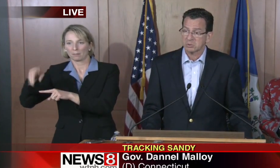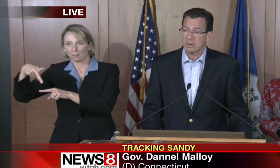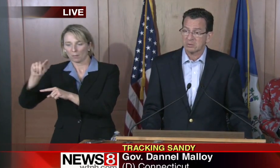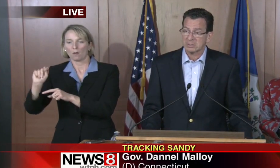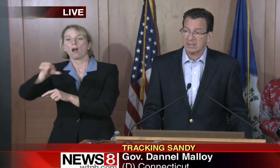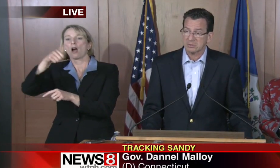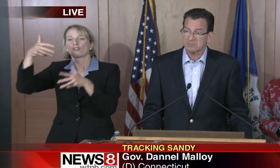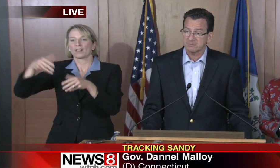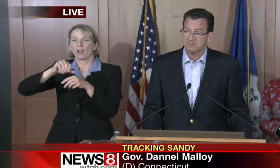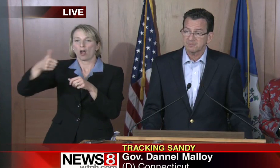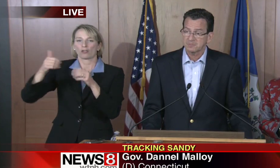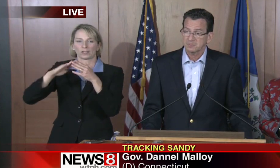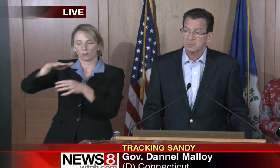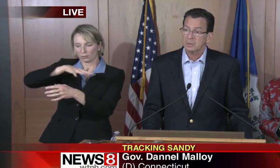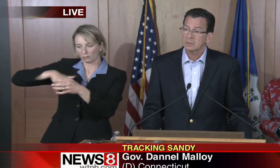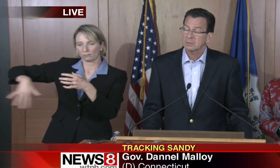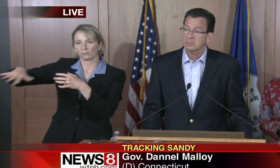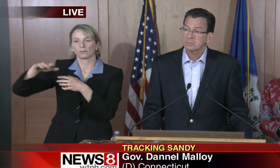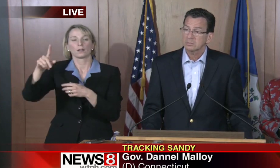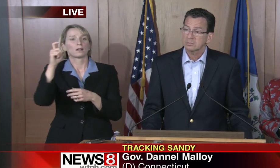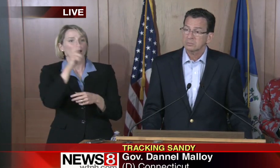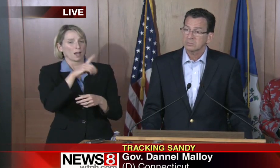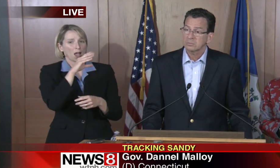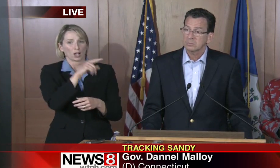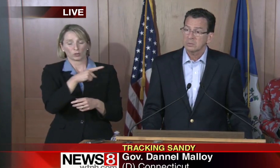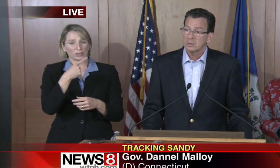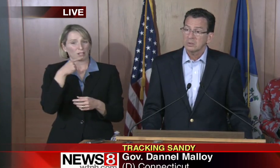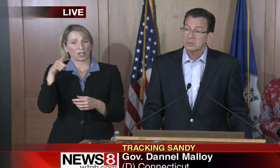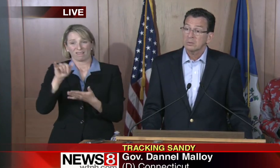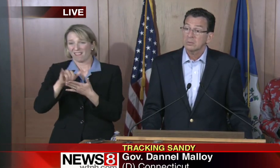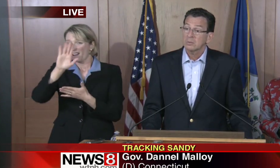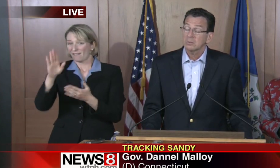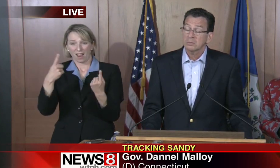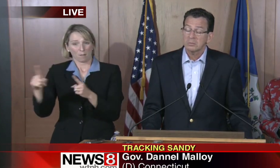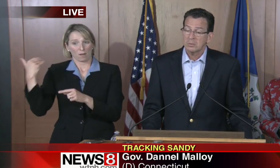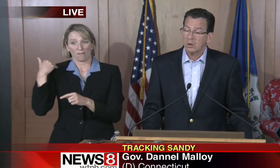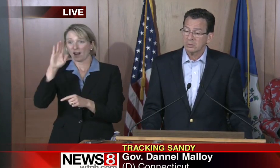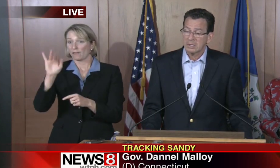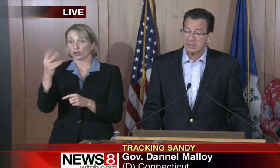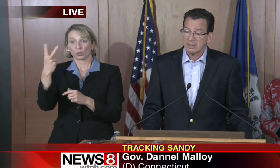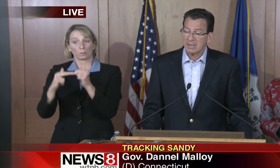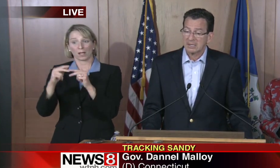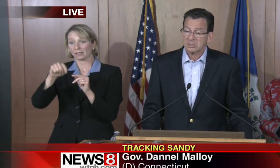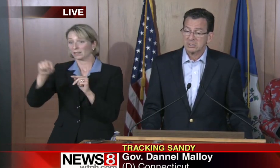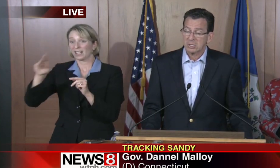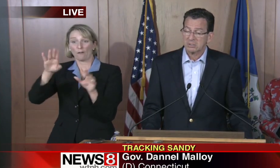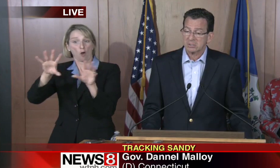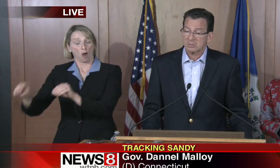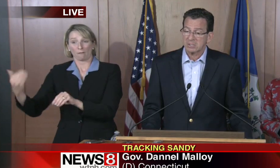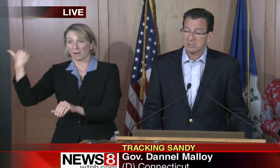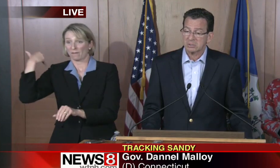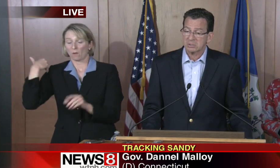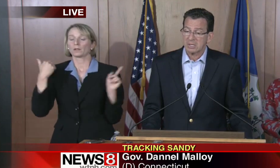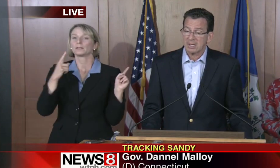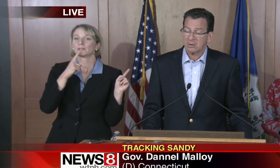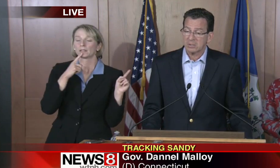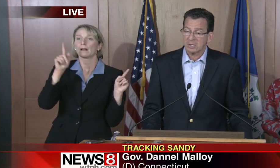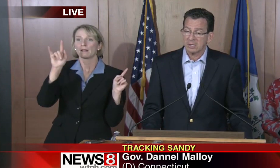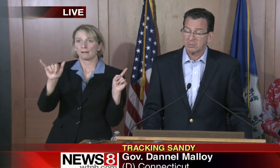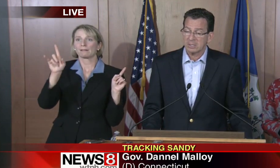in the surrounding towns. And is it to your understanding that this has never happened, that they've never had to shut these substations down? No, they actually shut the